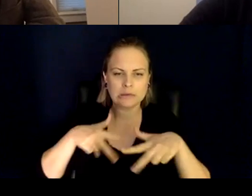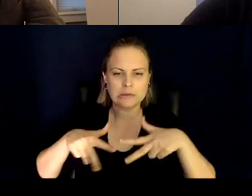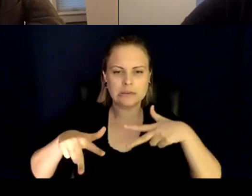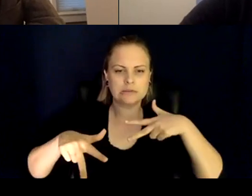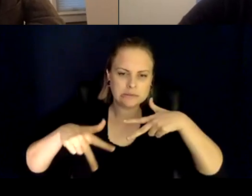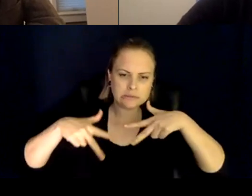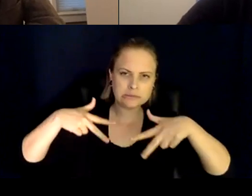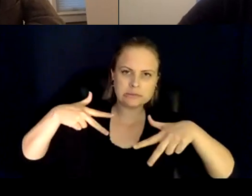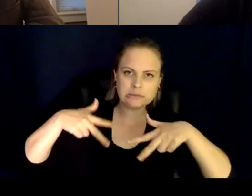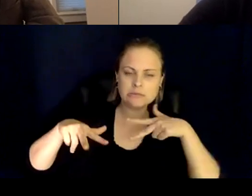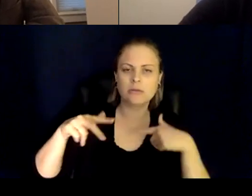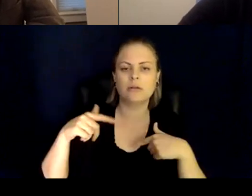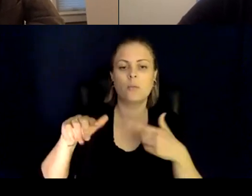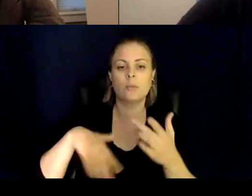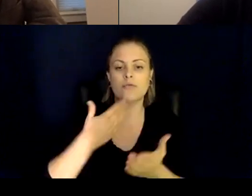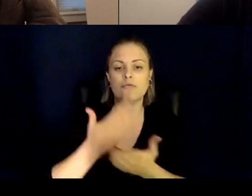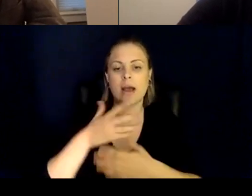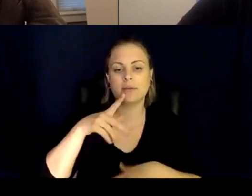place where there was a pond,